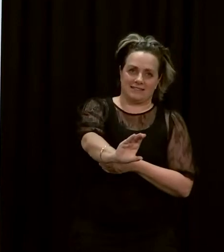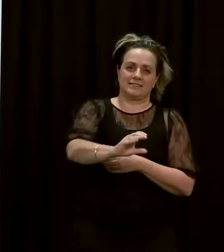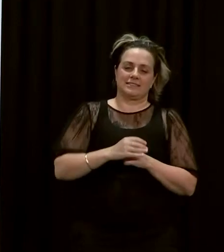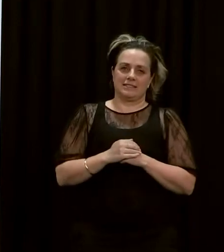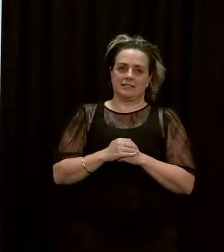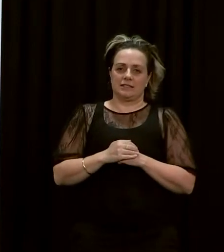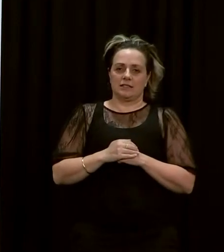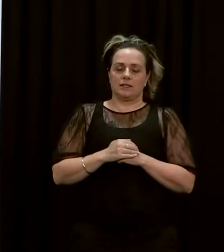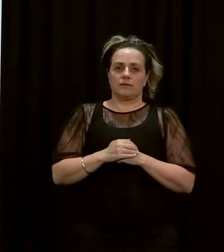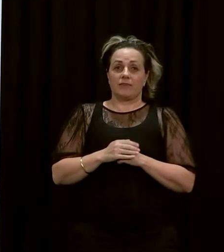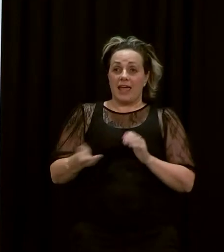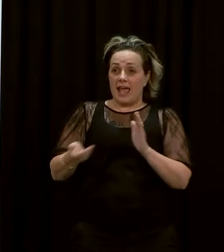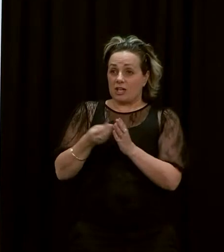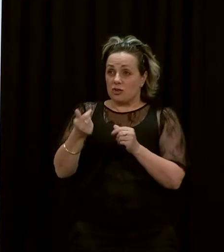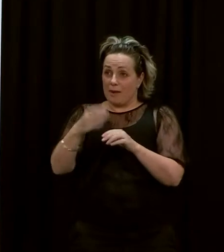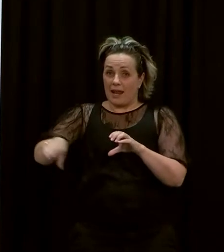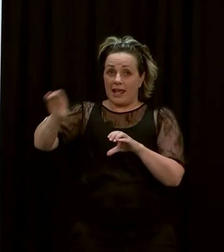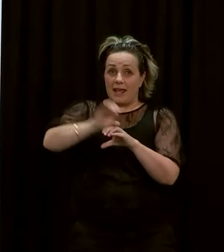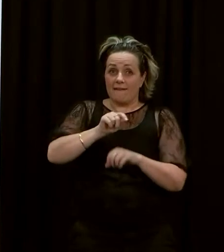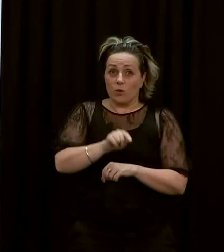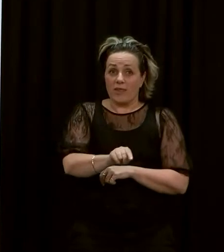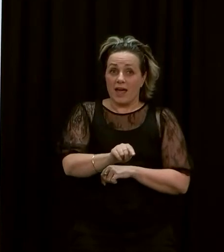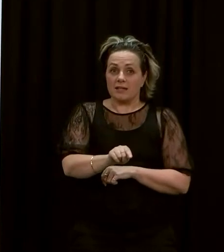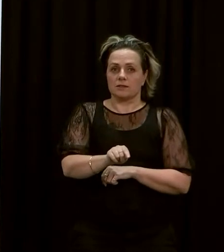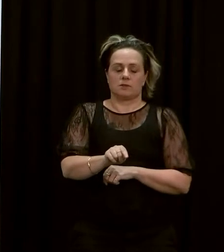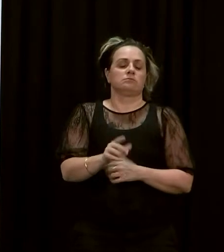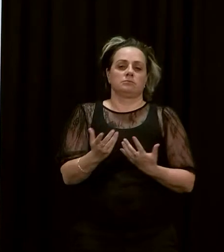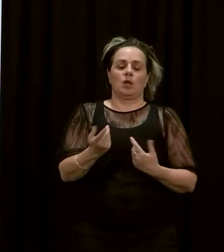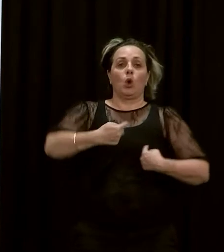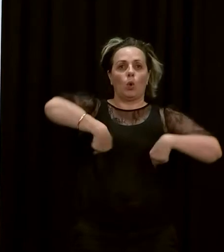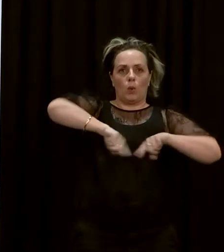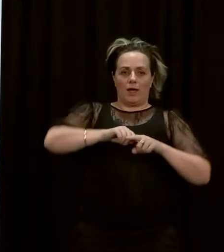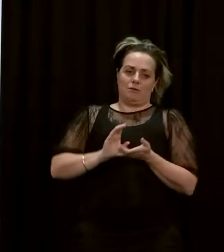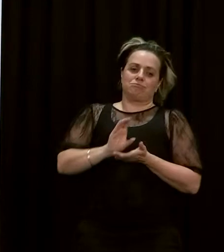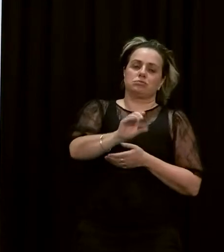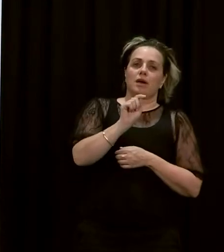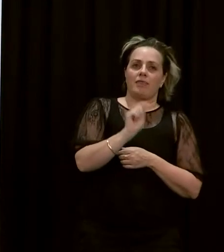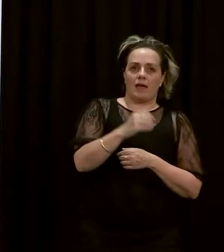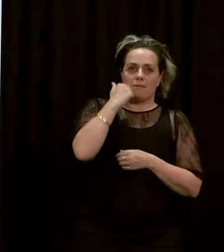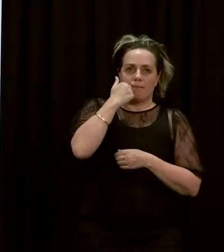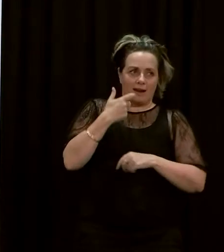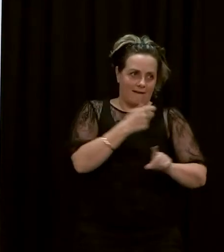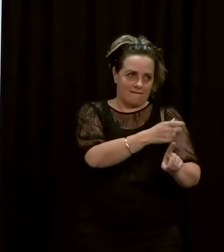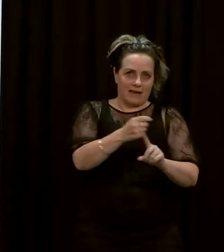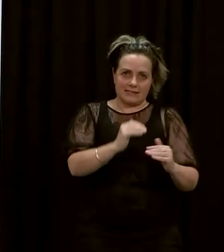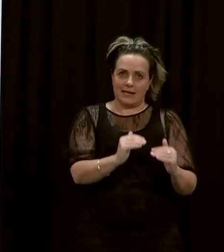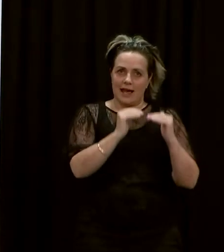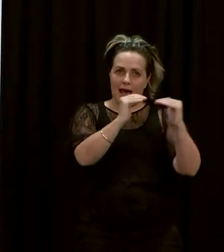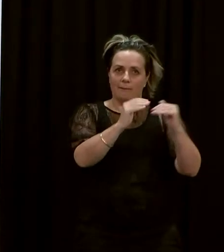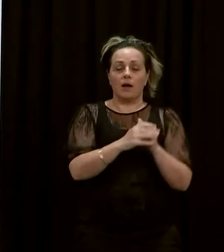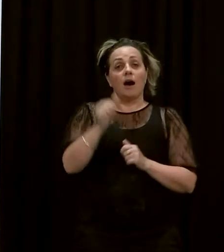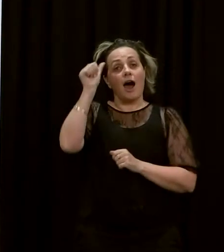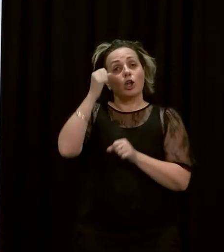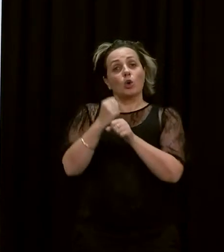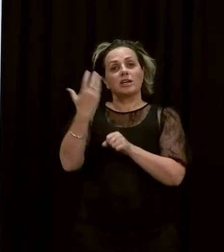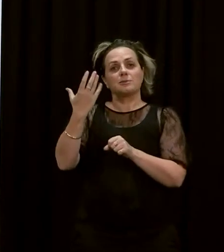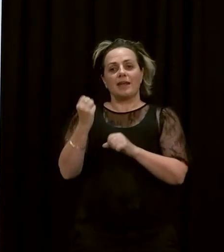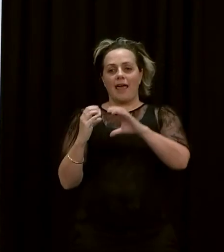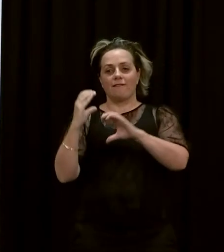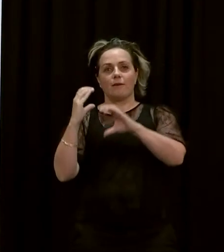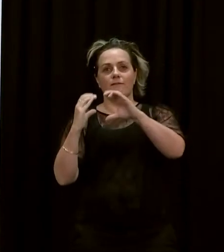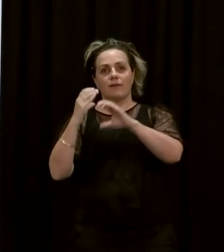additional money in to support Māori vaccination rates. I know in Tairāwhiti they have mobile facilities because I've been on